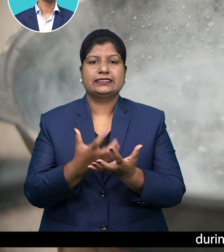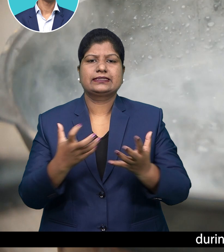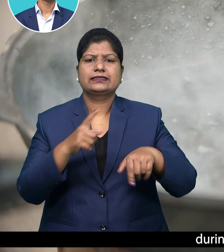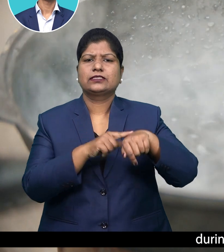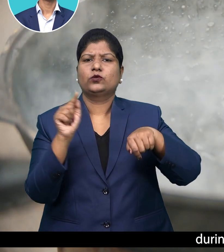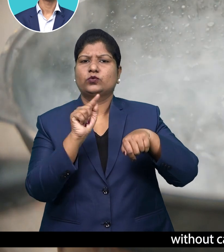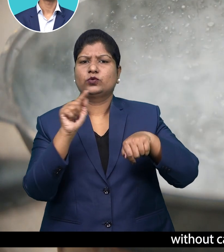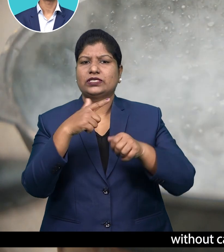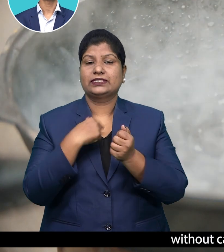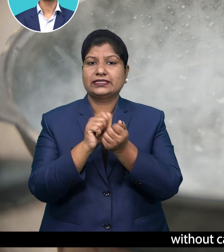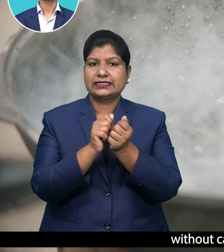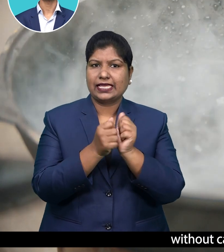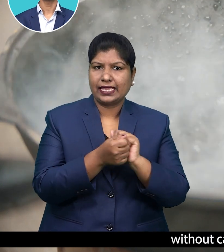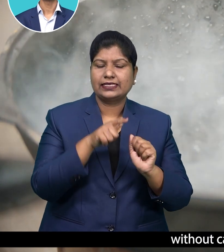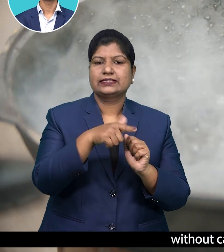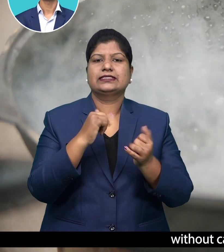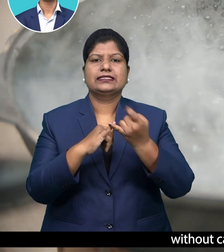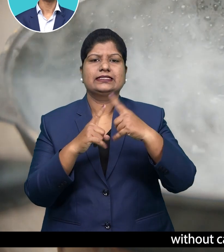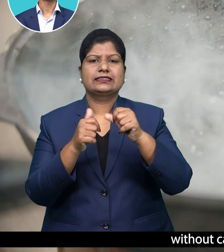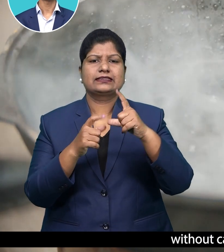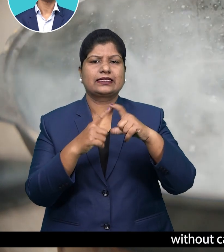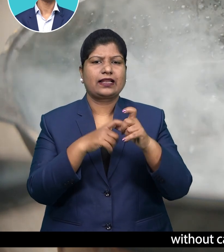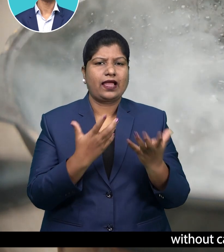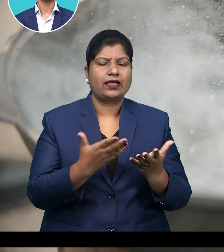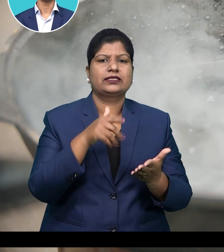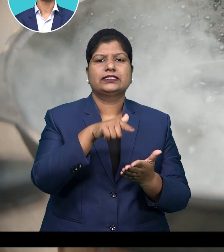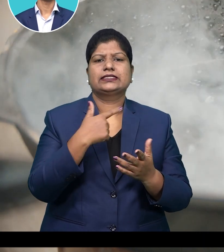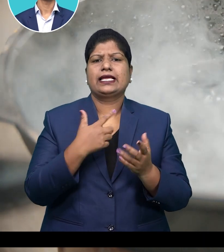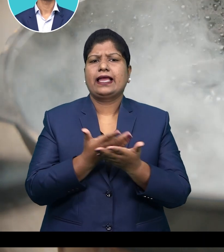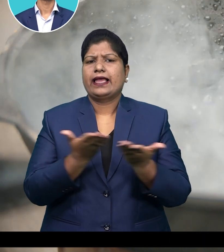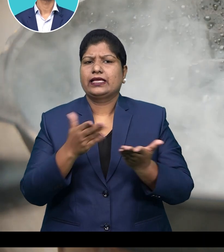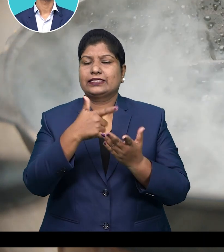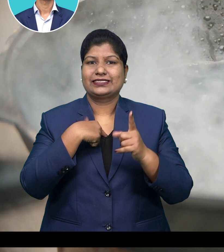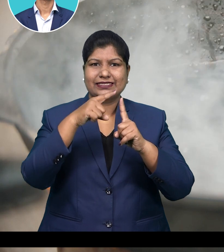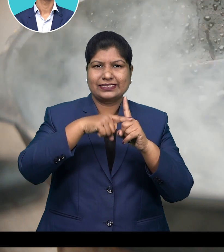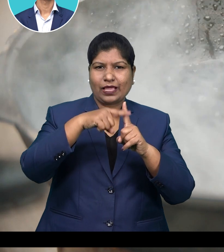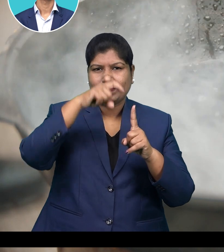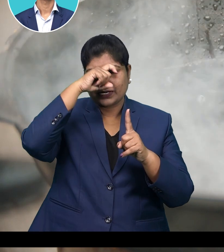state without causing any temperature change.